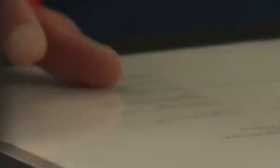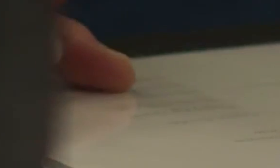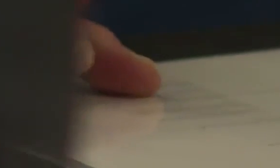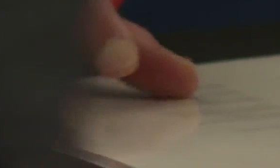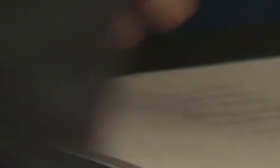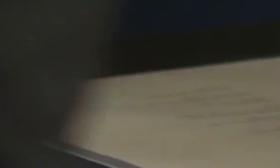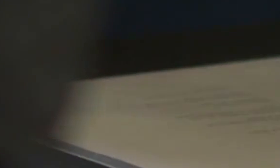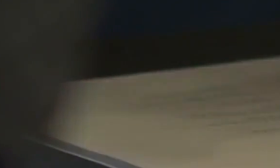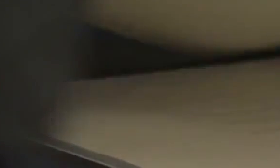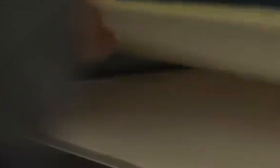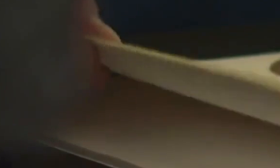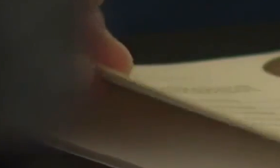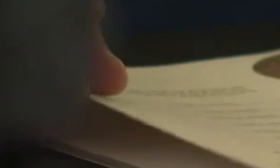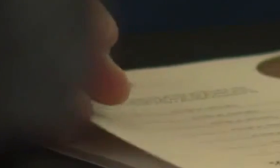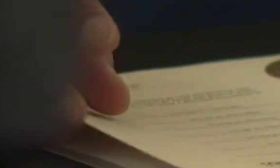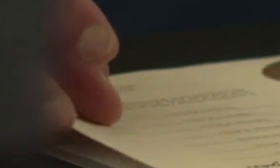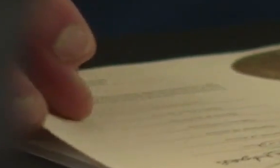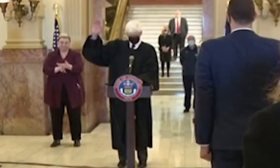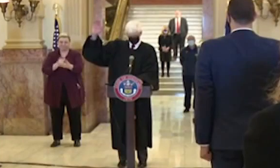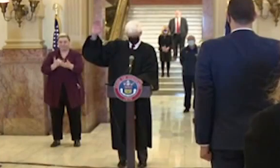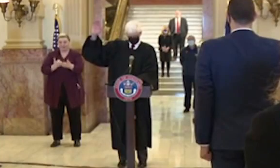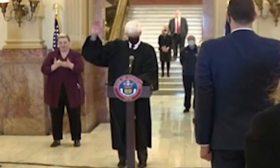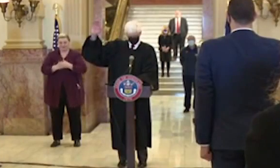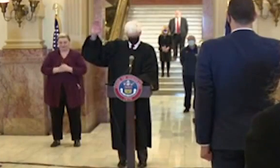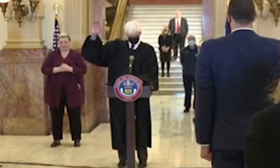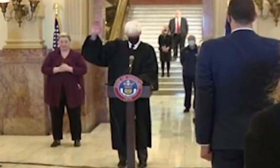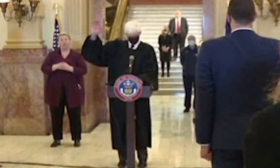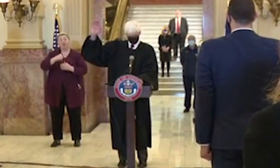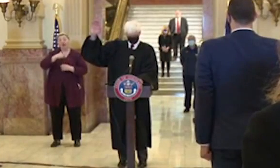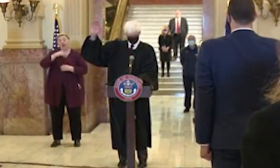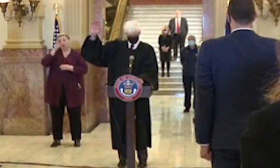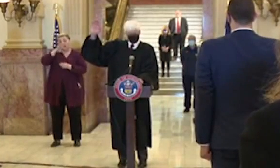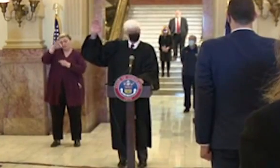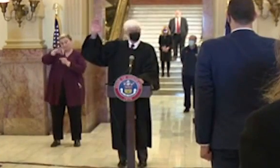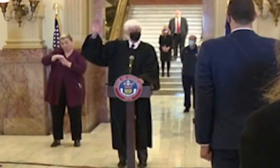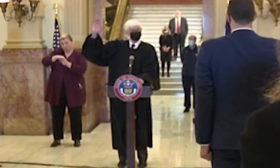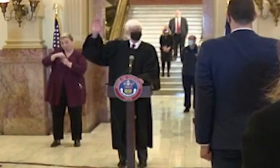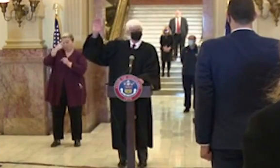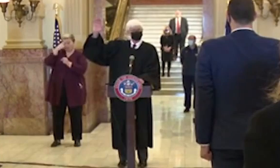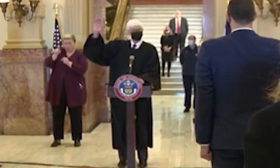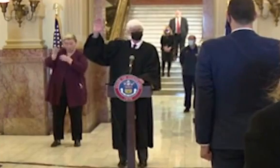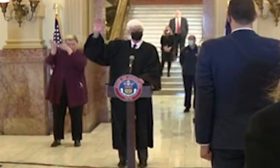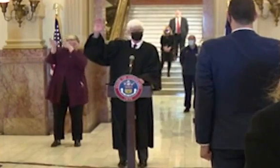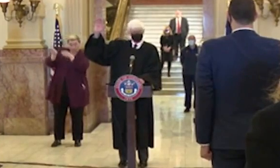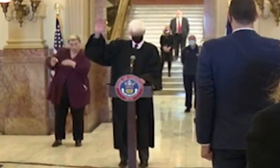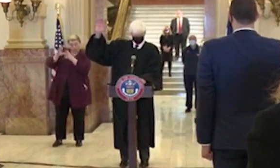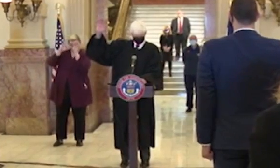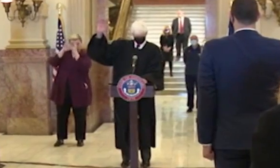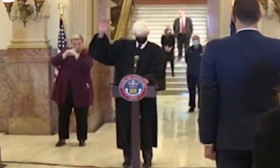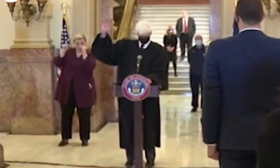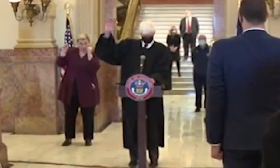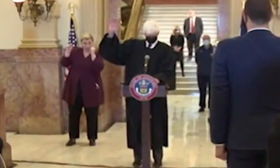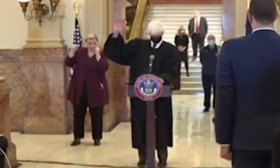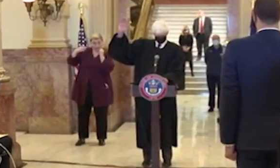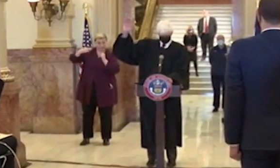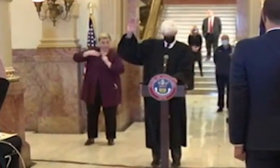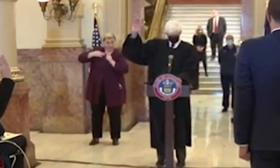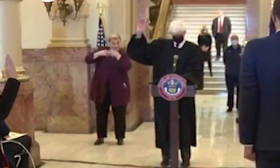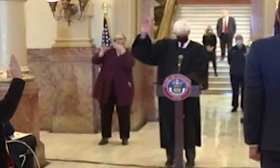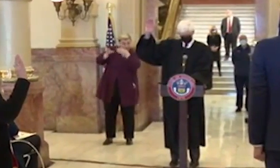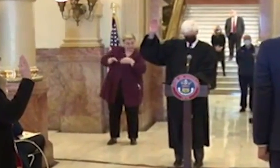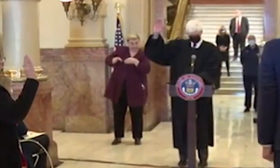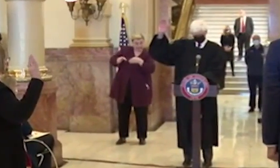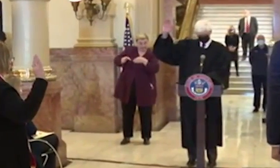Colorado's meeting of the presidential electors. And that I will vote for the presidential candidate. The electors sworn in on a promise